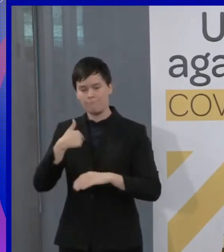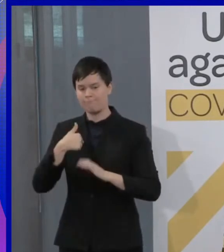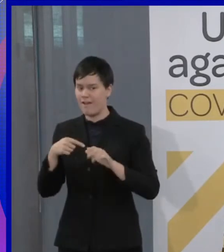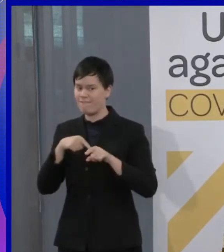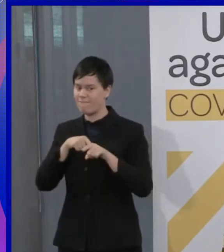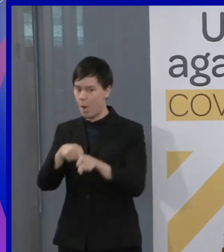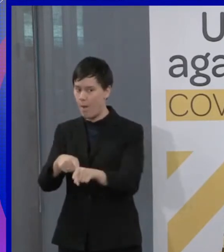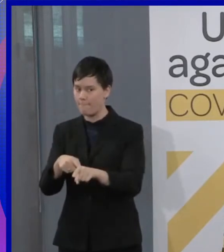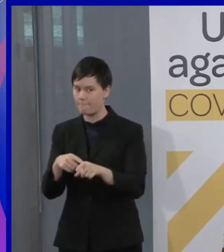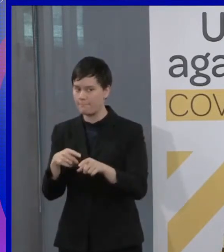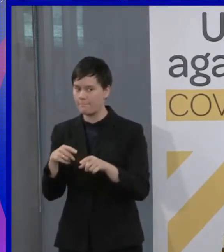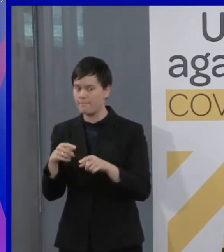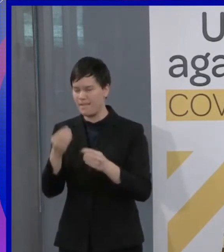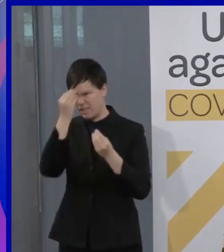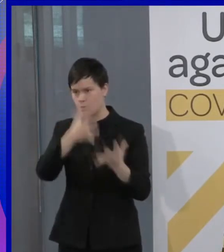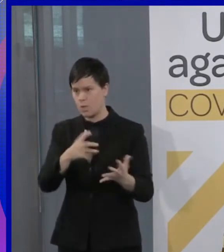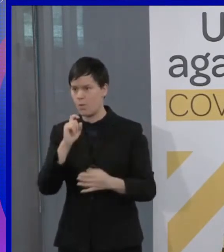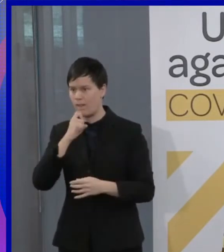Just